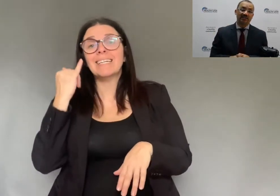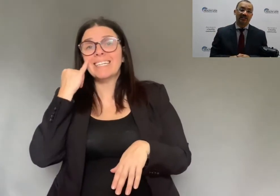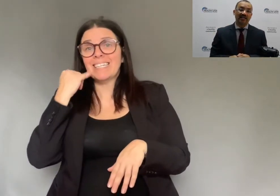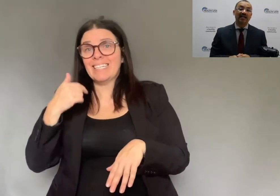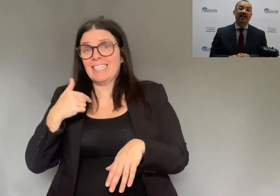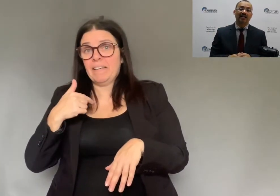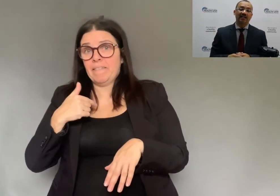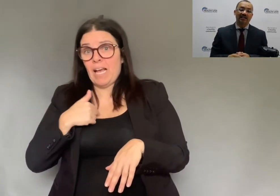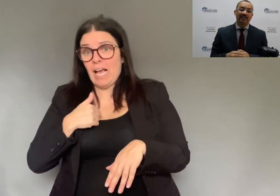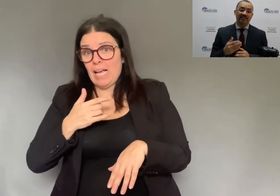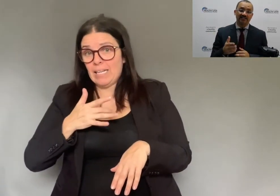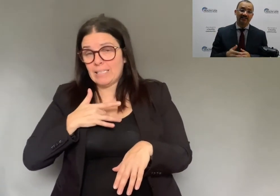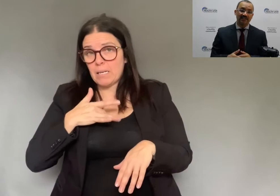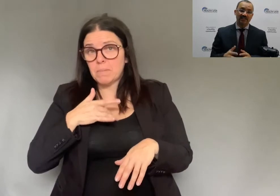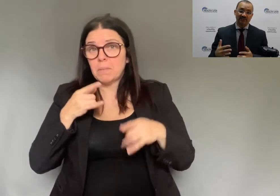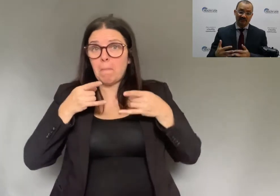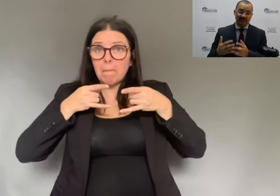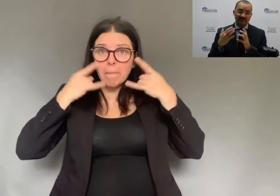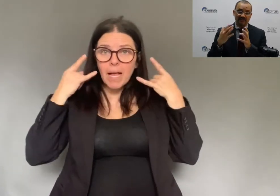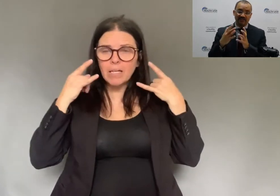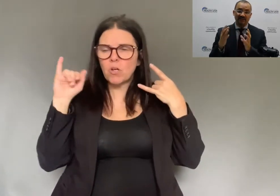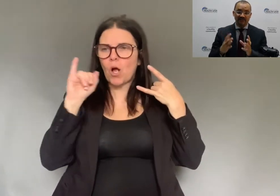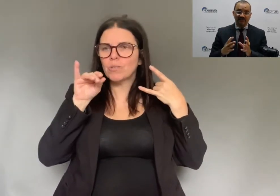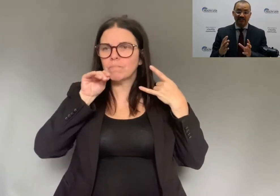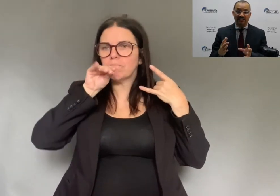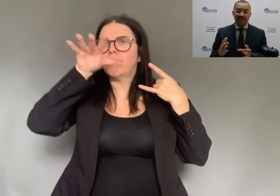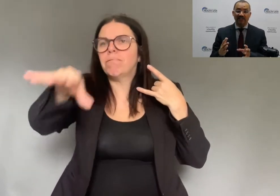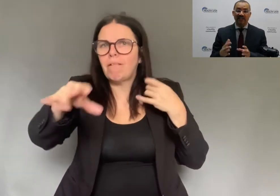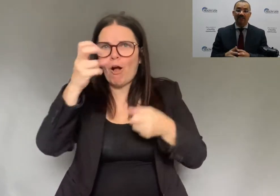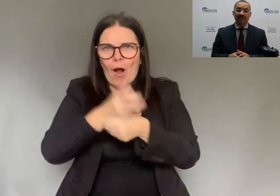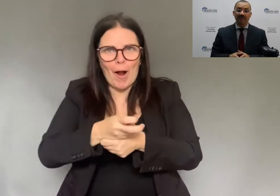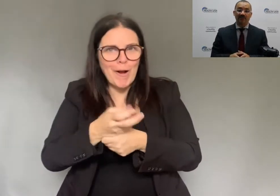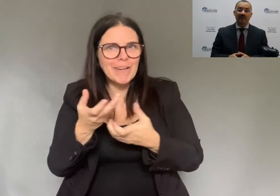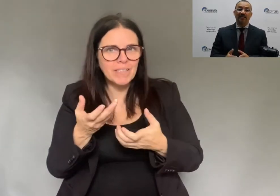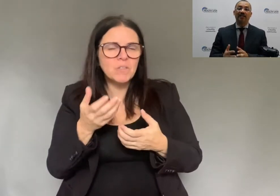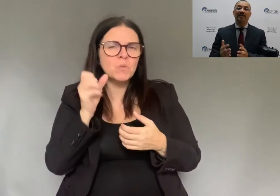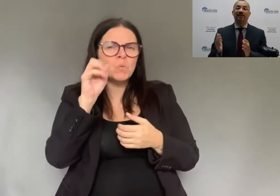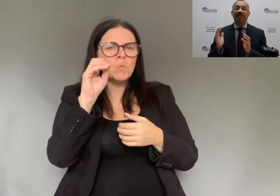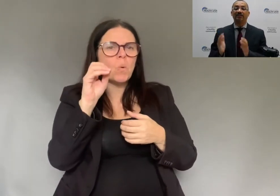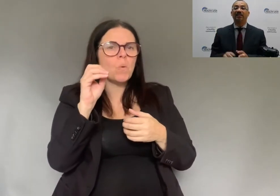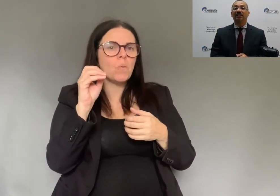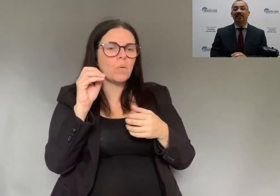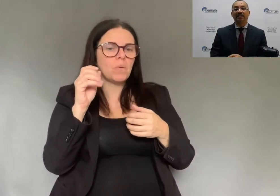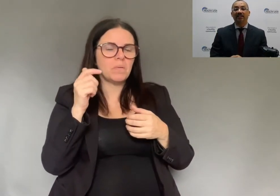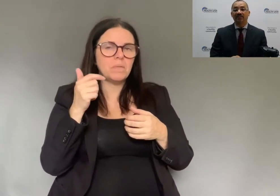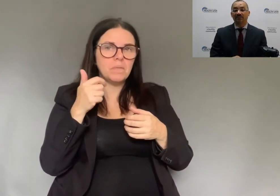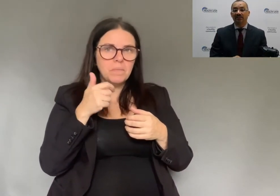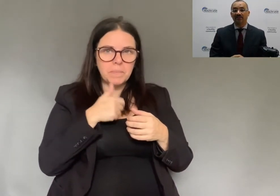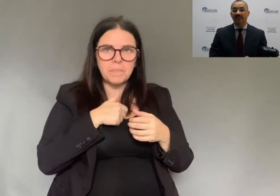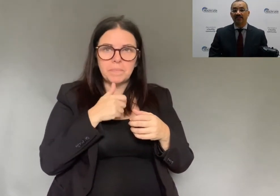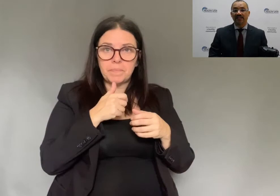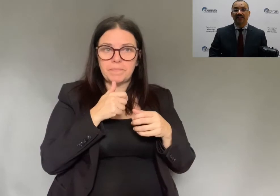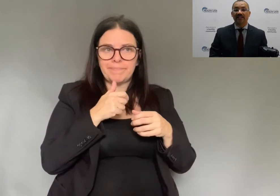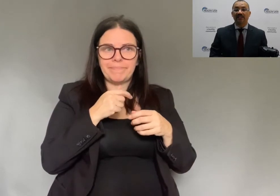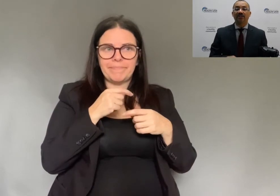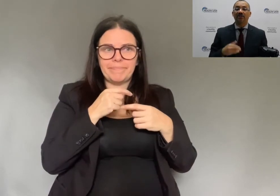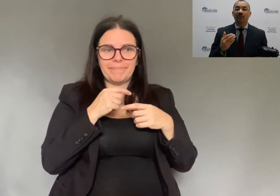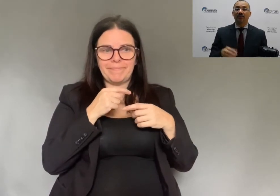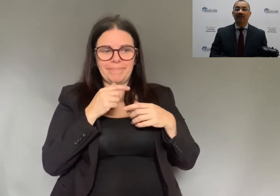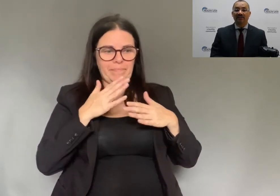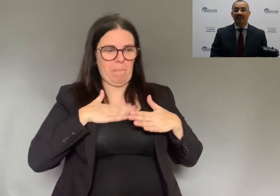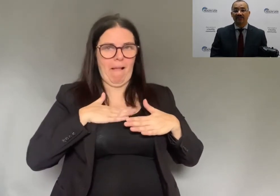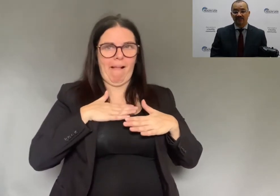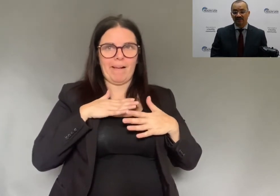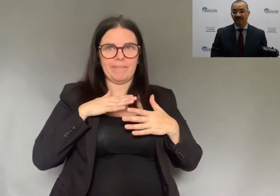virus at a distance. So everything that they may be doing, it can be contained in a small space and